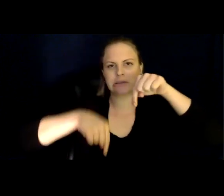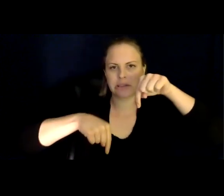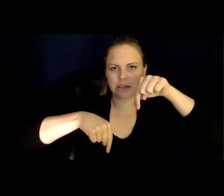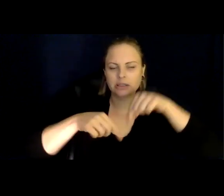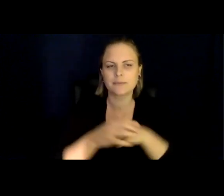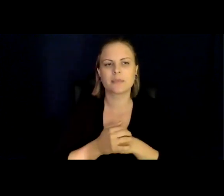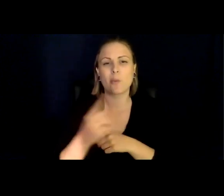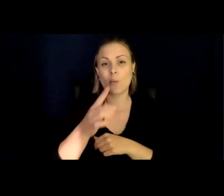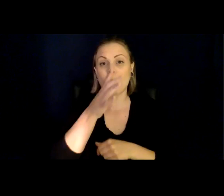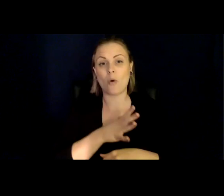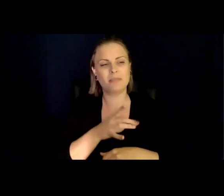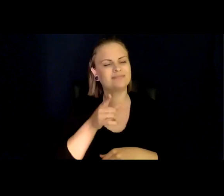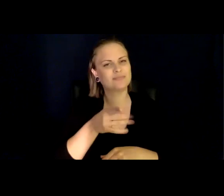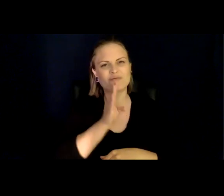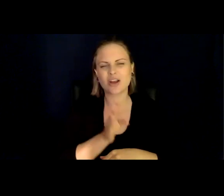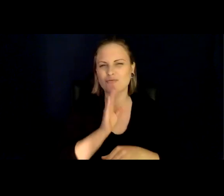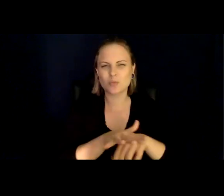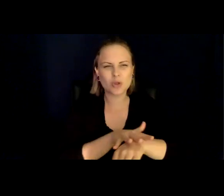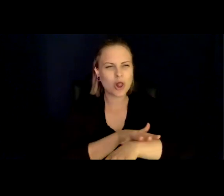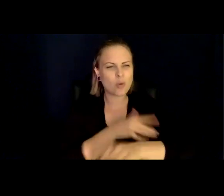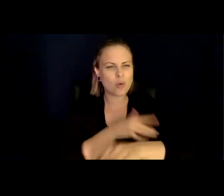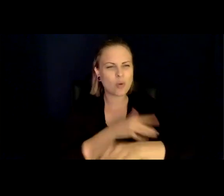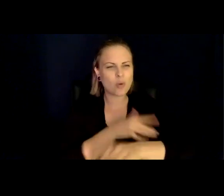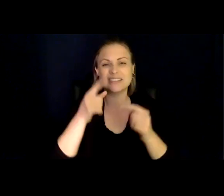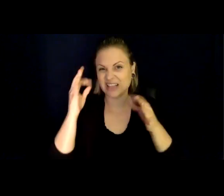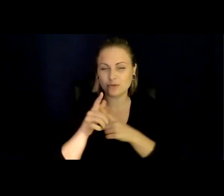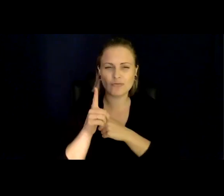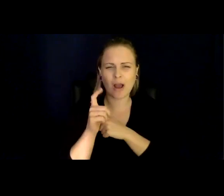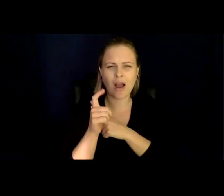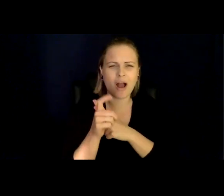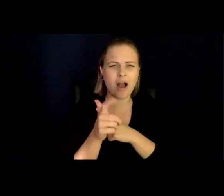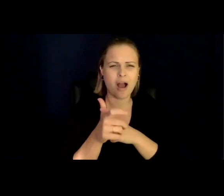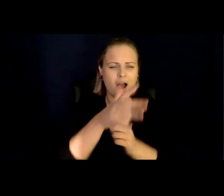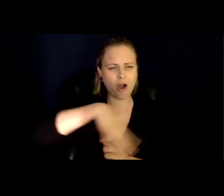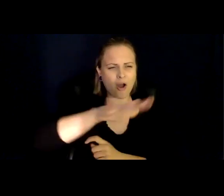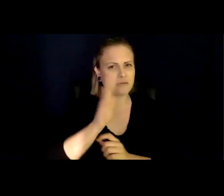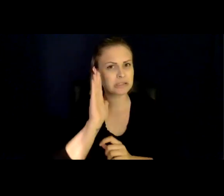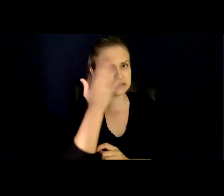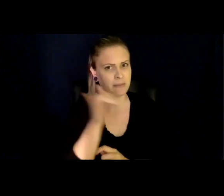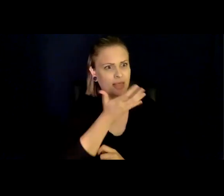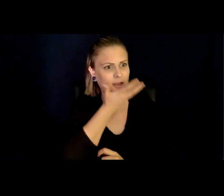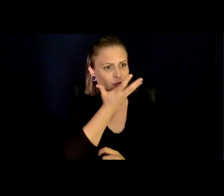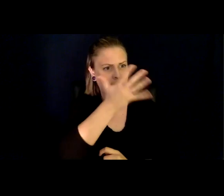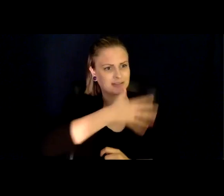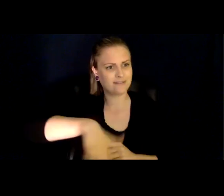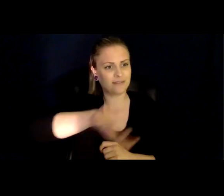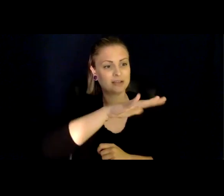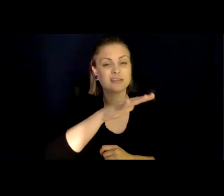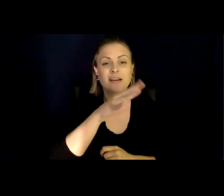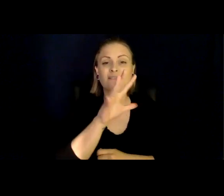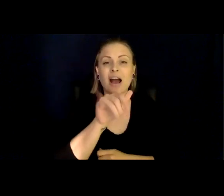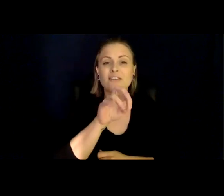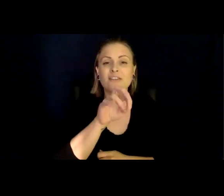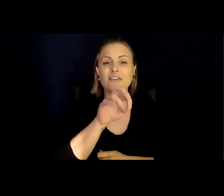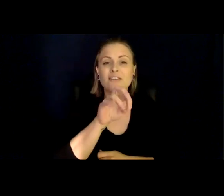utter frustration with the slow pace, decided to run across what looked like a field of grass. 5 yards into her run, she sank